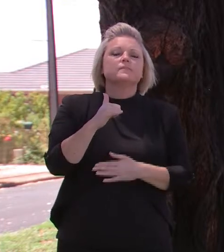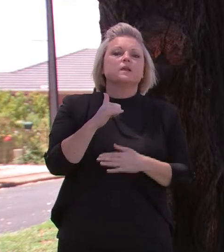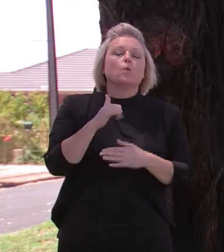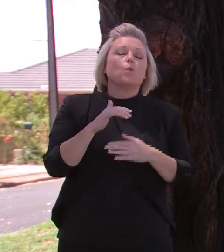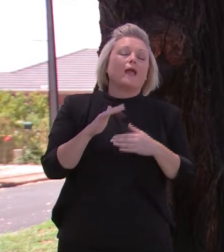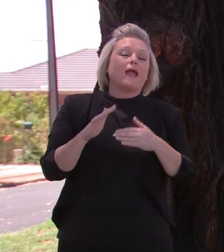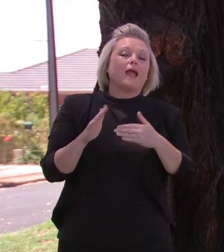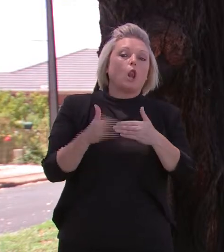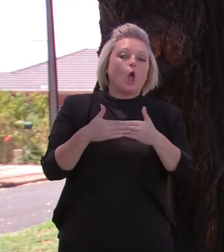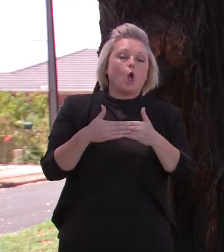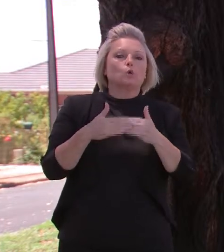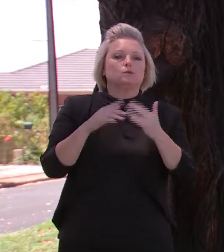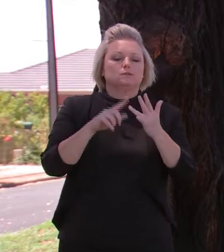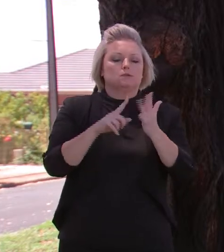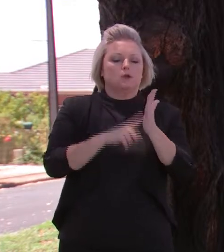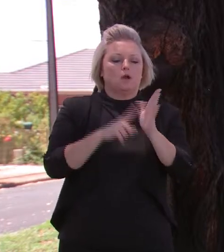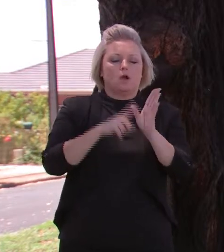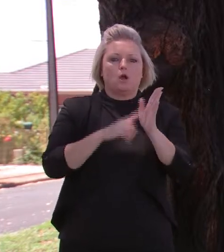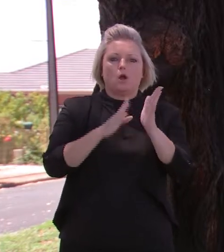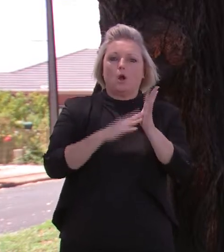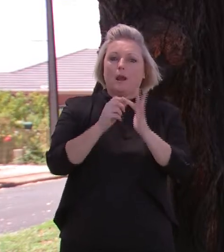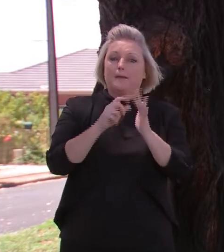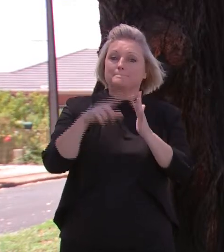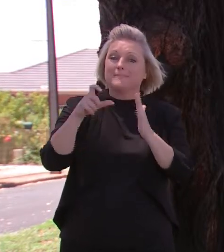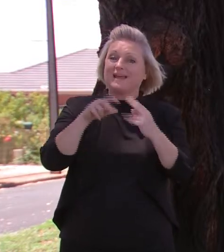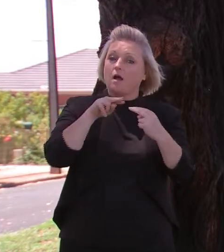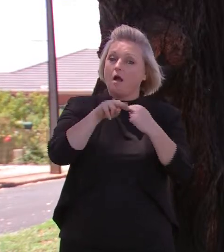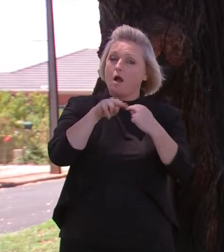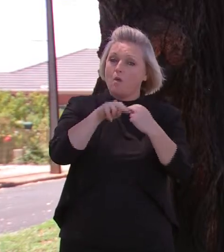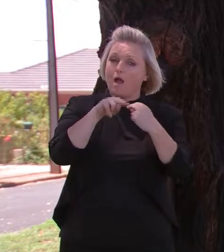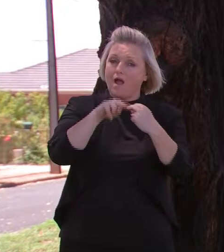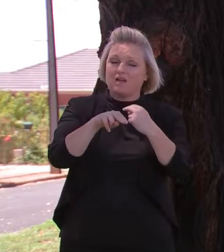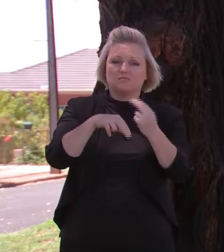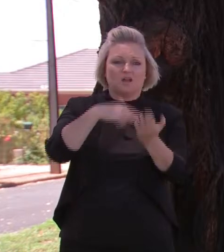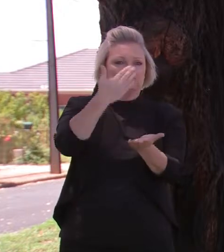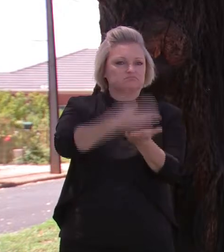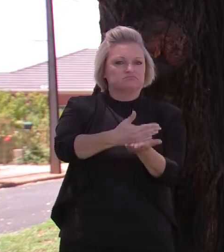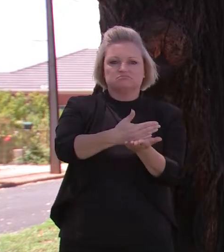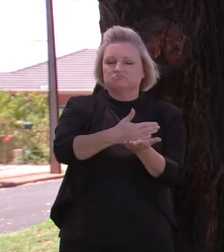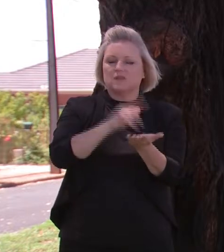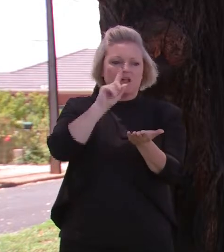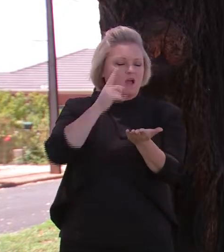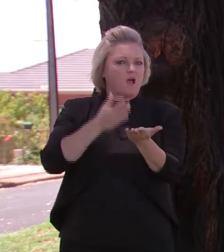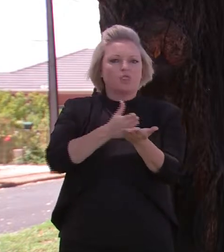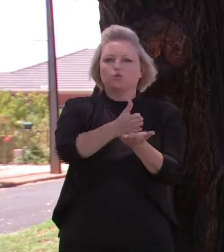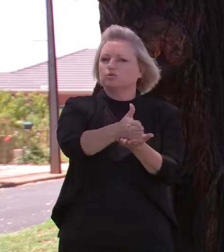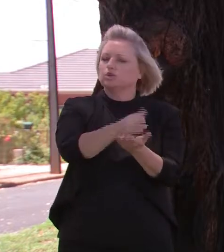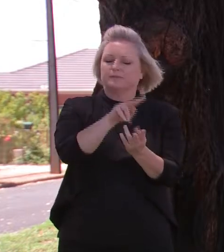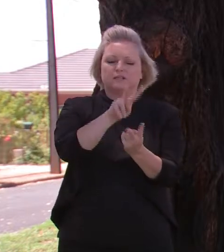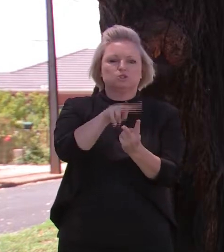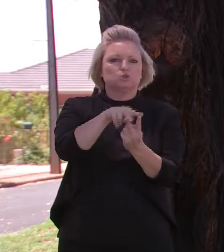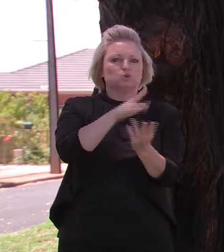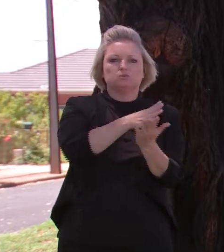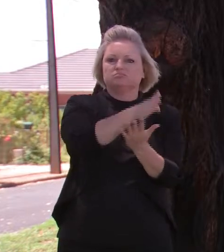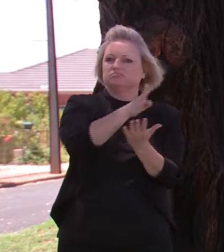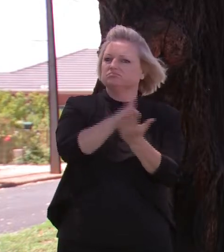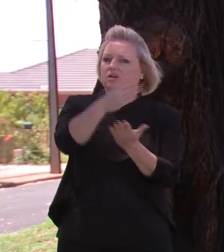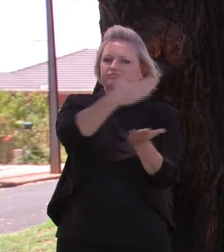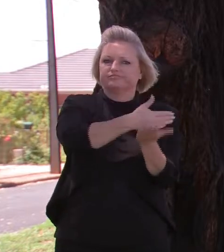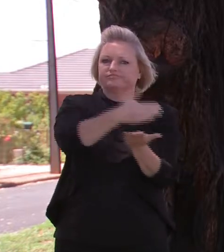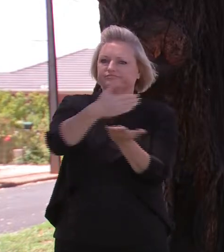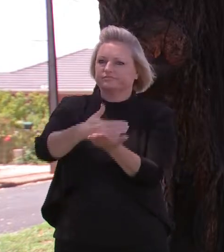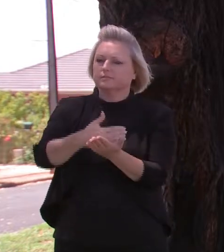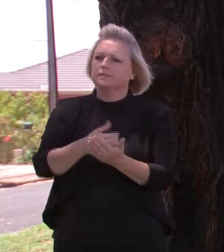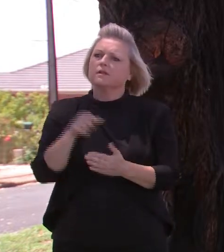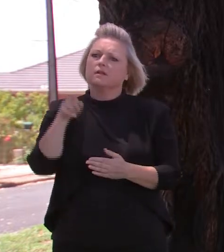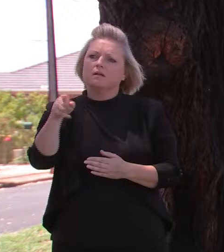Highway. So a further cut for some of those people wanting to access Olympic Dam. What do you make of the New South Wales? Any time